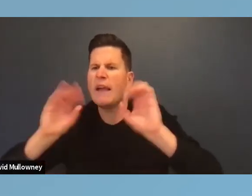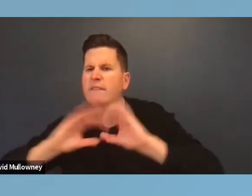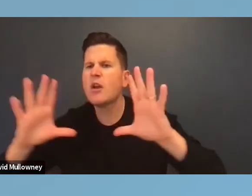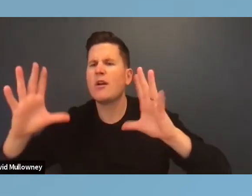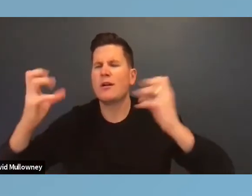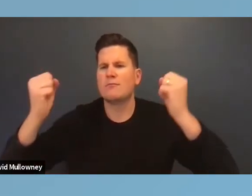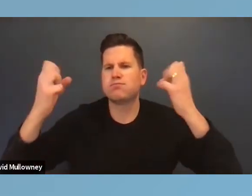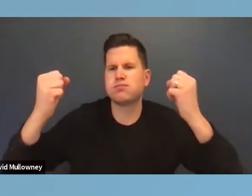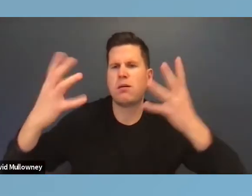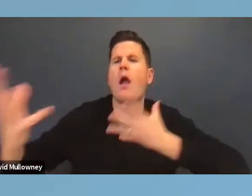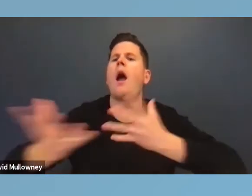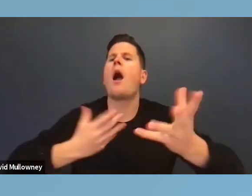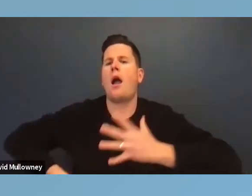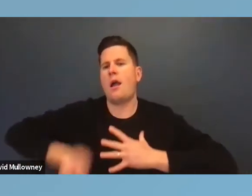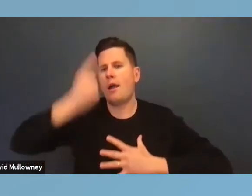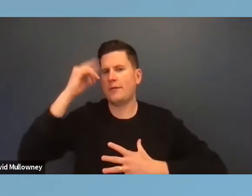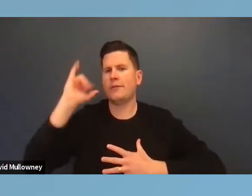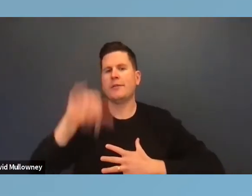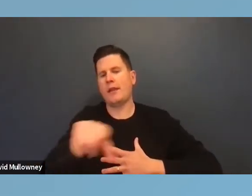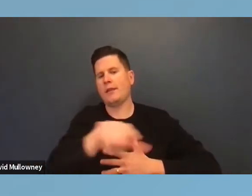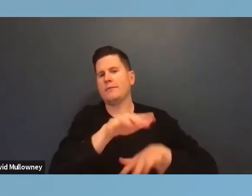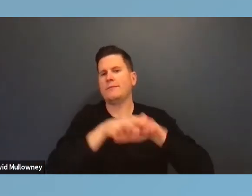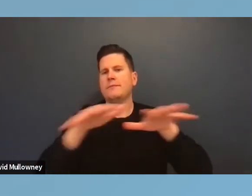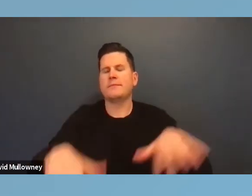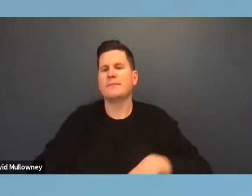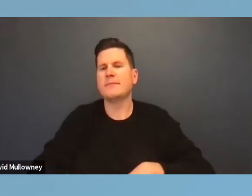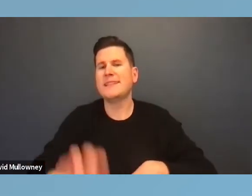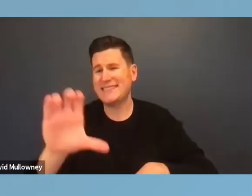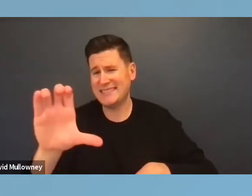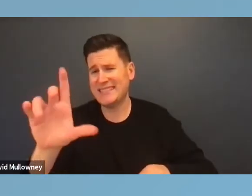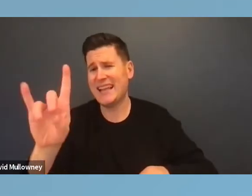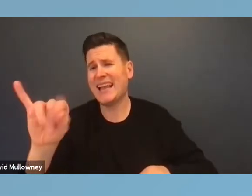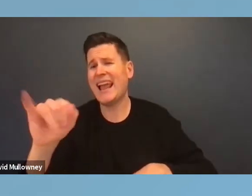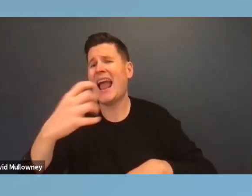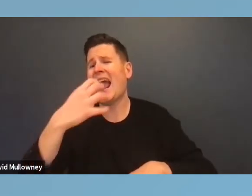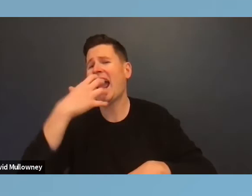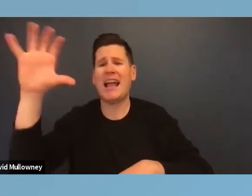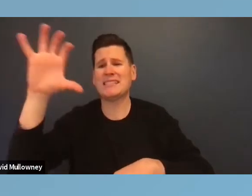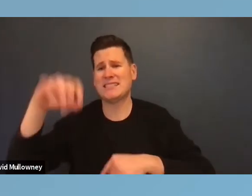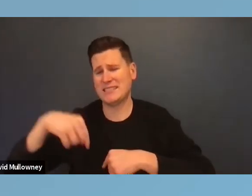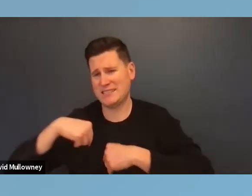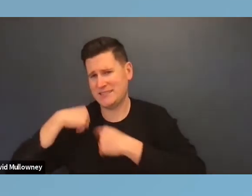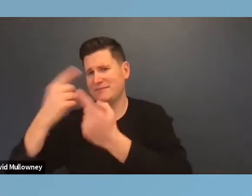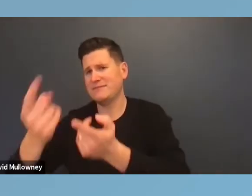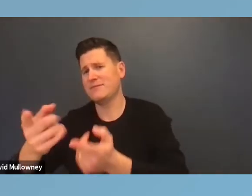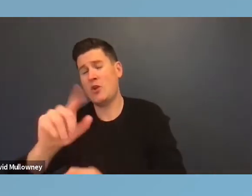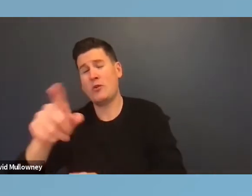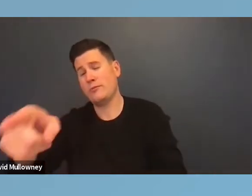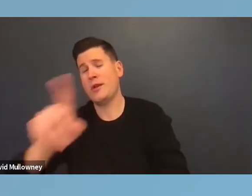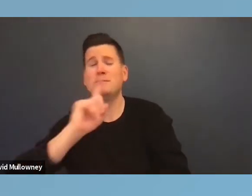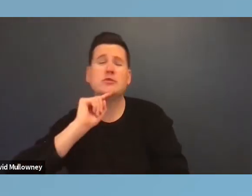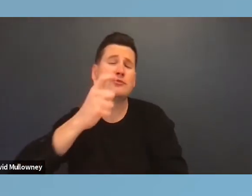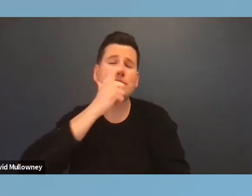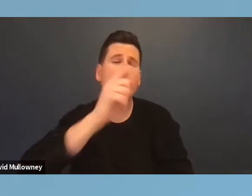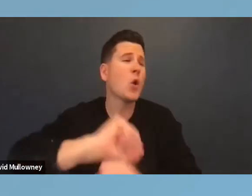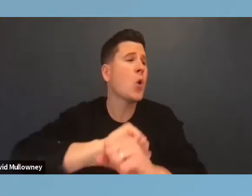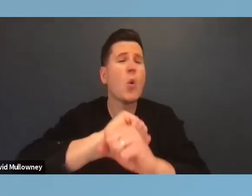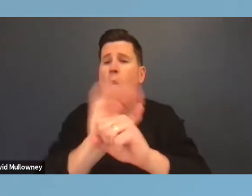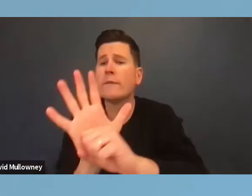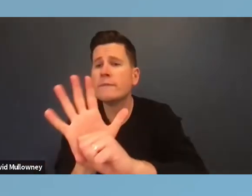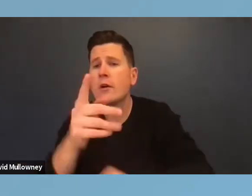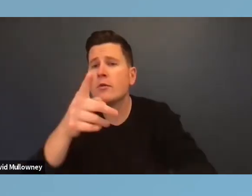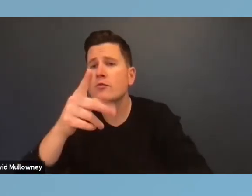patient to give more clarification and more understanding. That is the difference. CDIs have been very